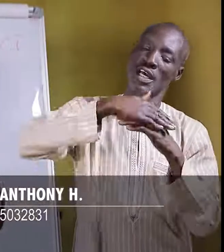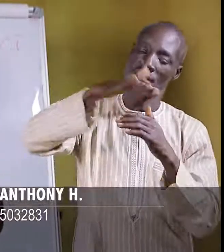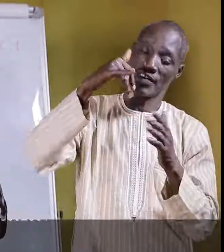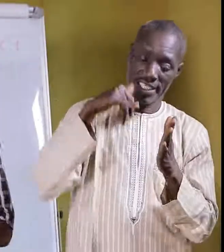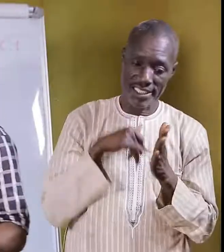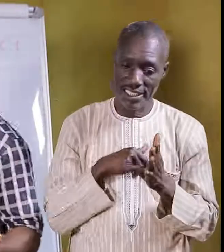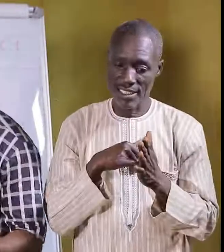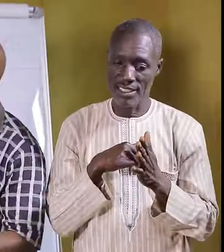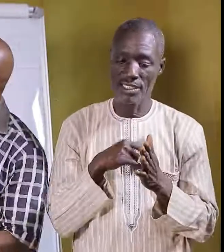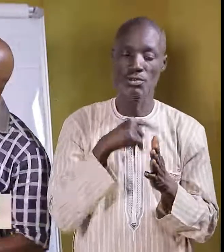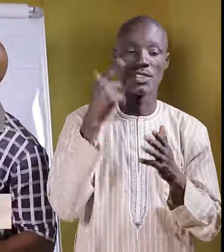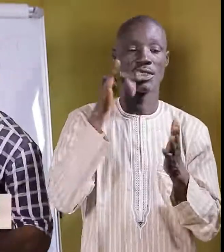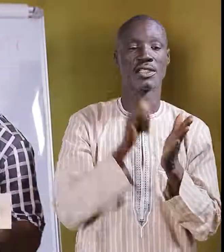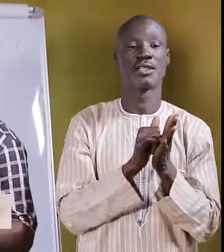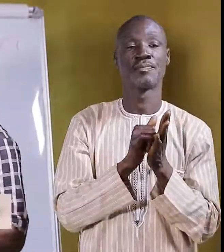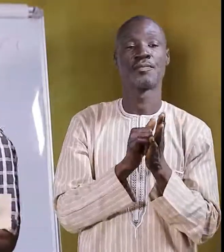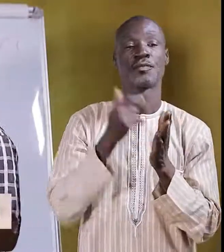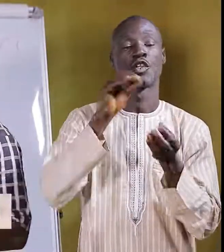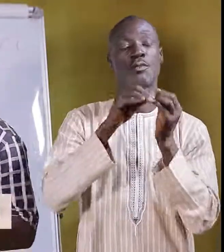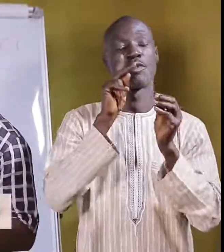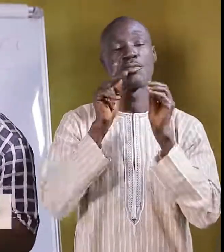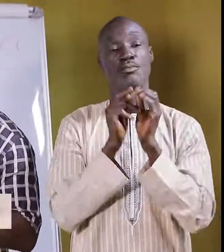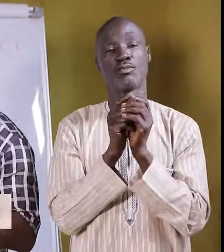population, you see that the population